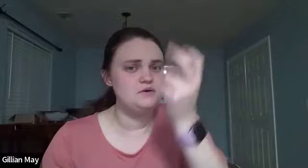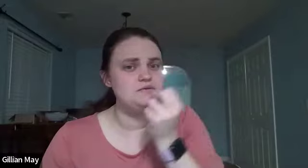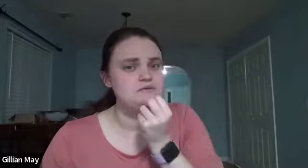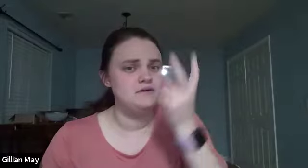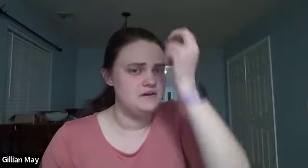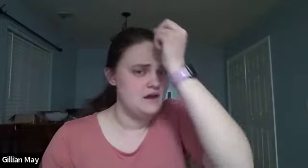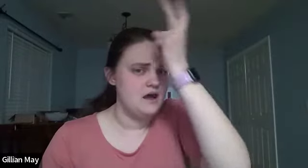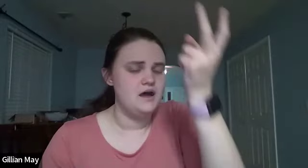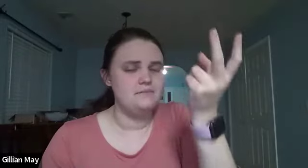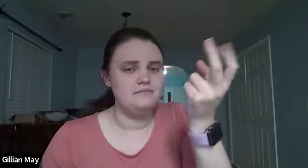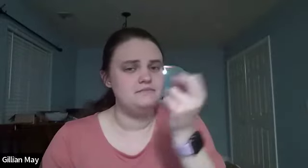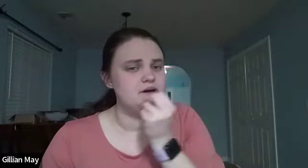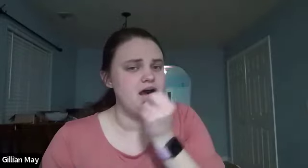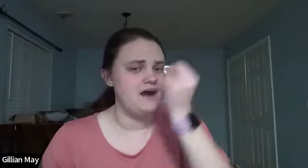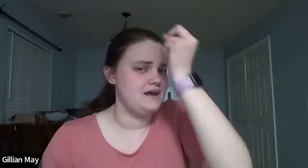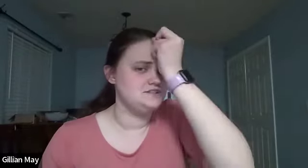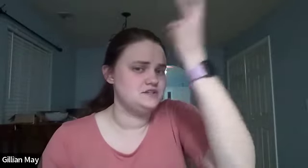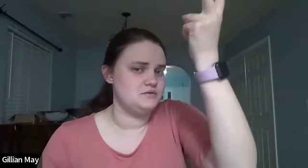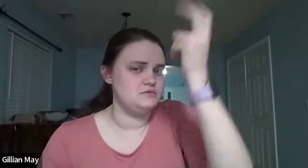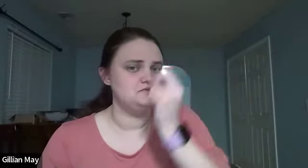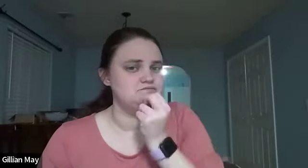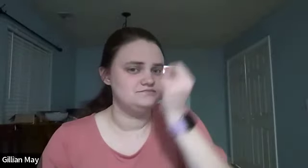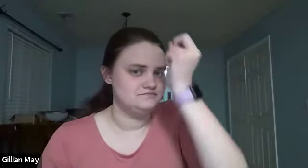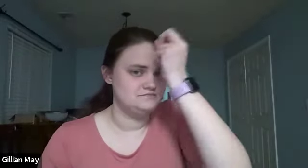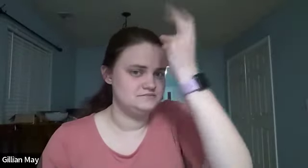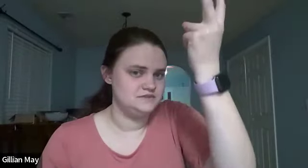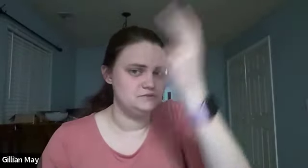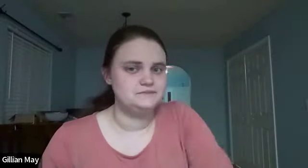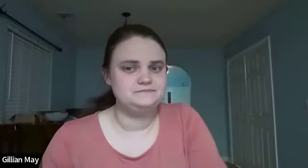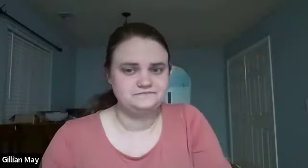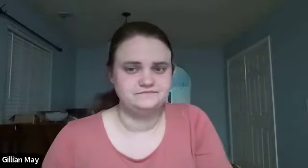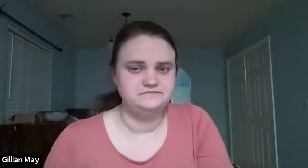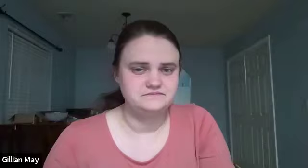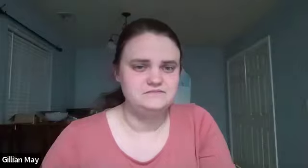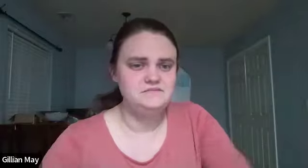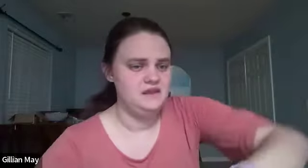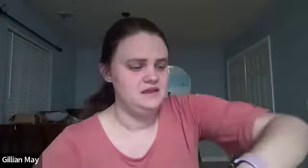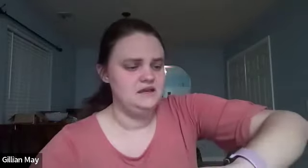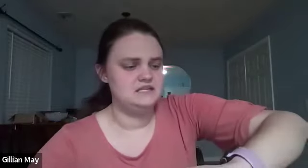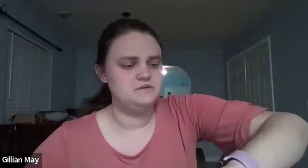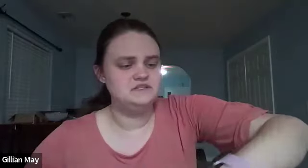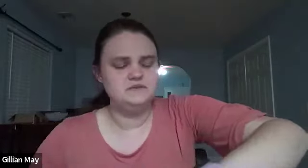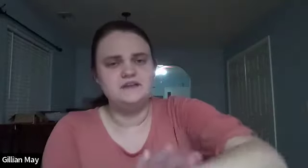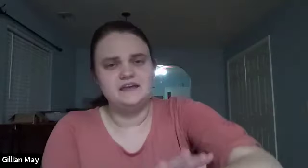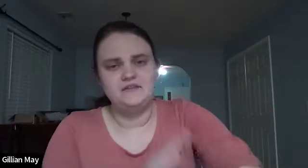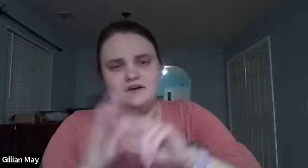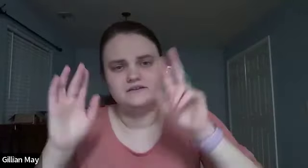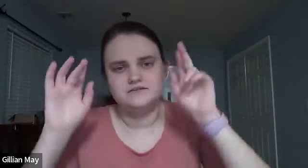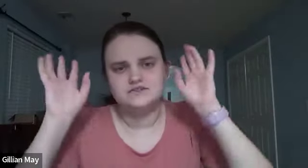both. But I just go goat. Goat. It's supposed to be for like the